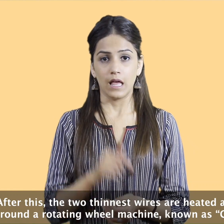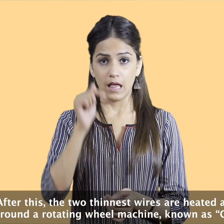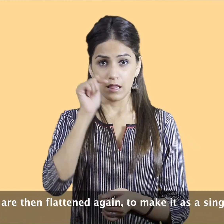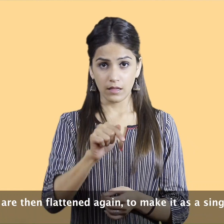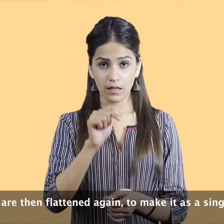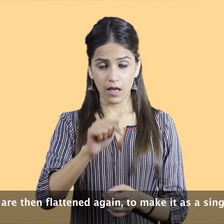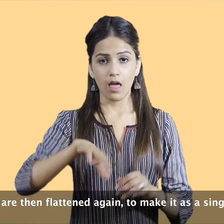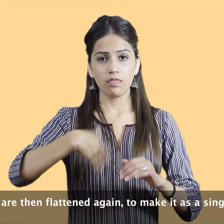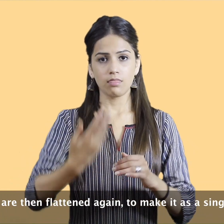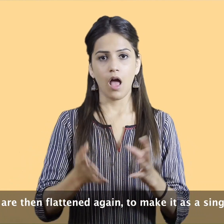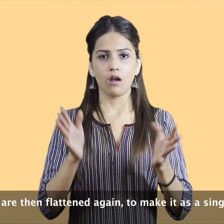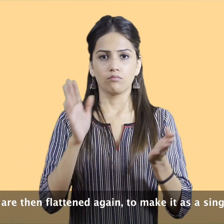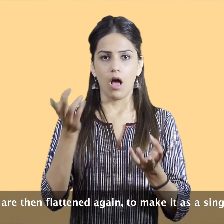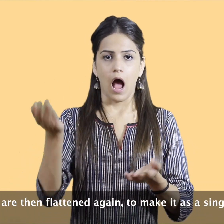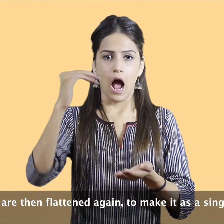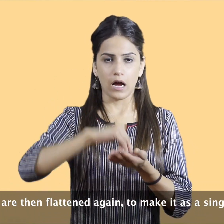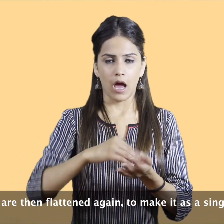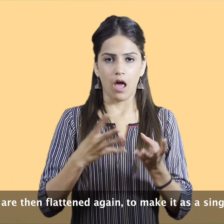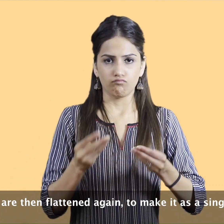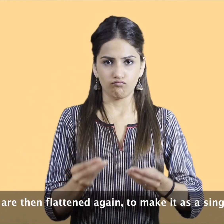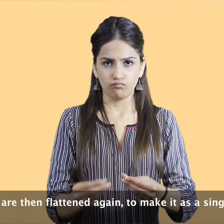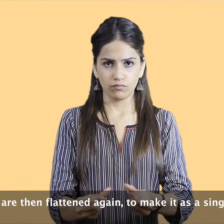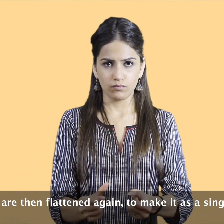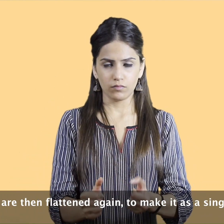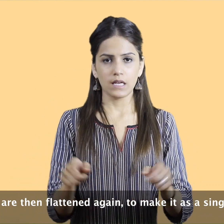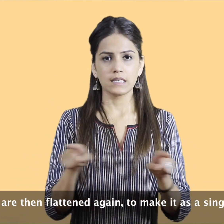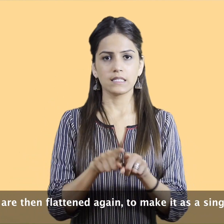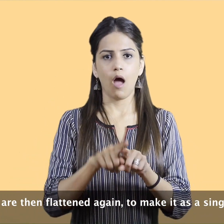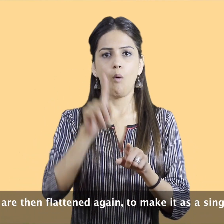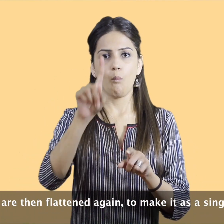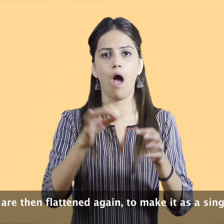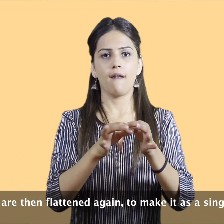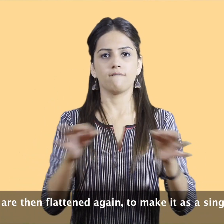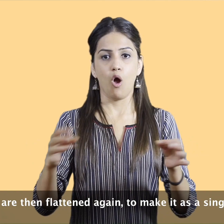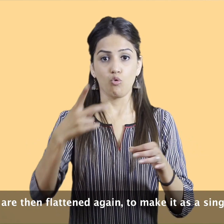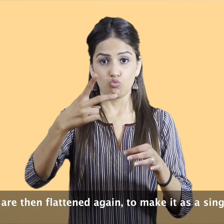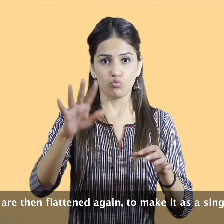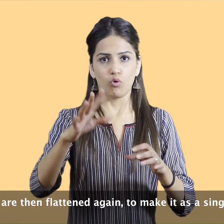They are then flattened again to make it as a single wire.